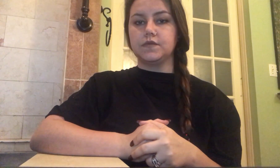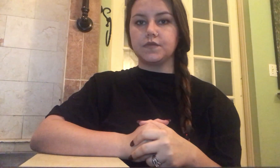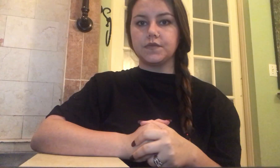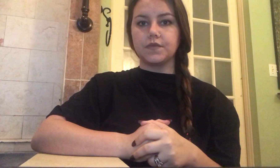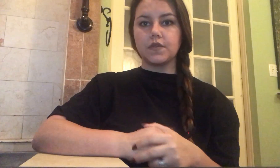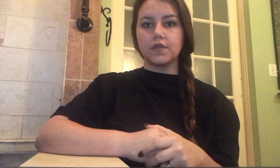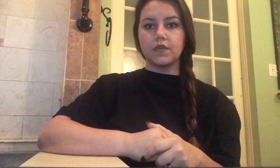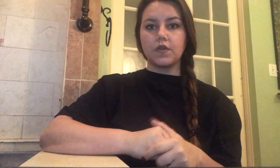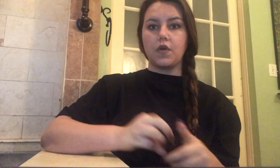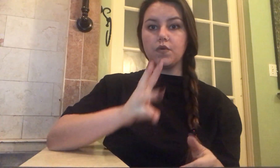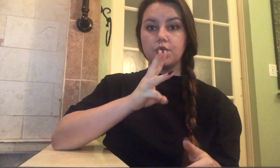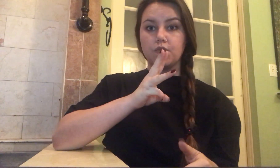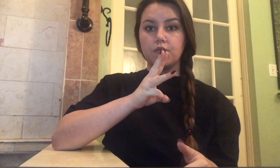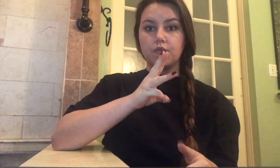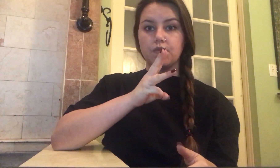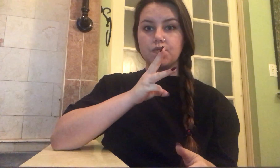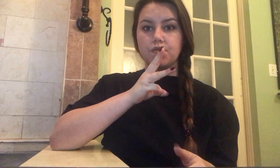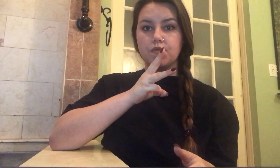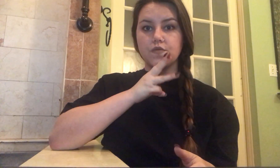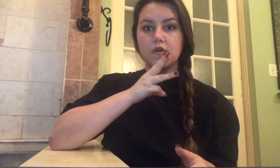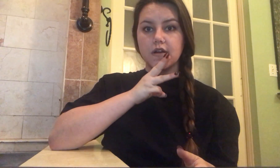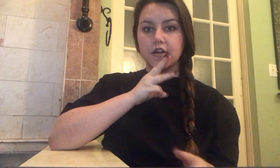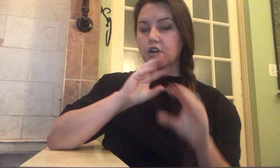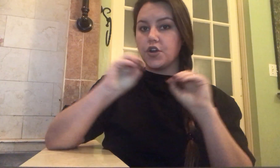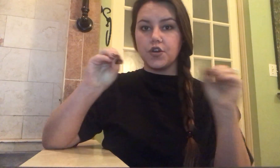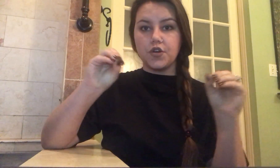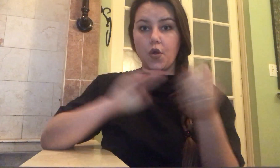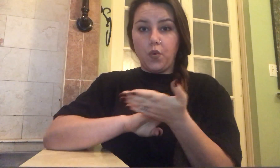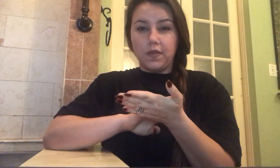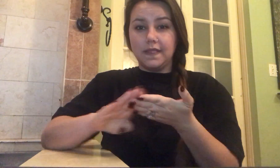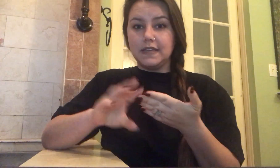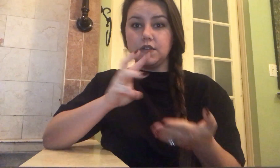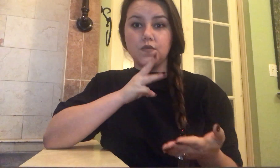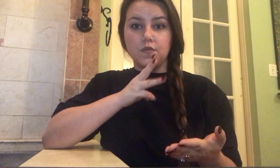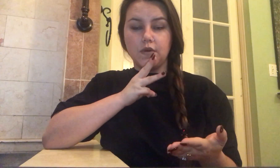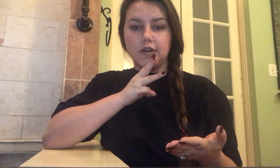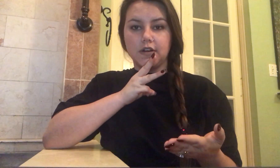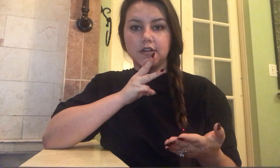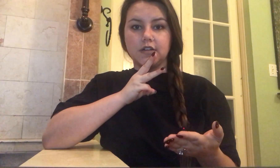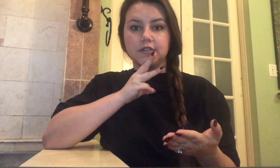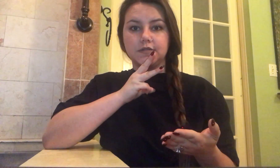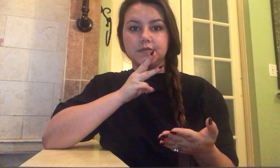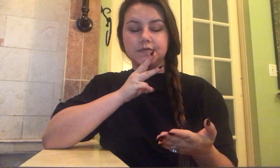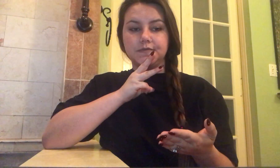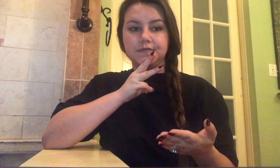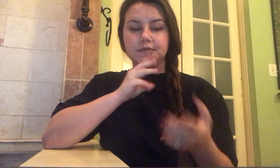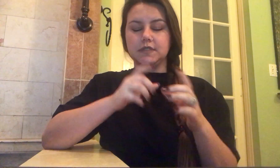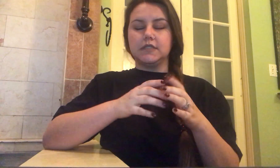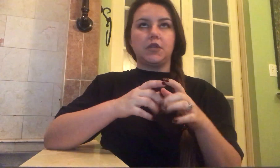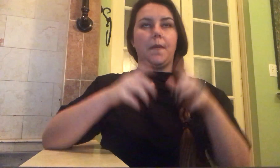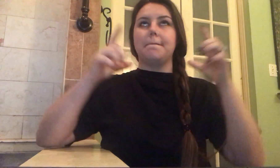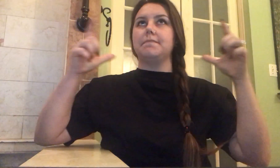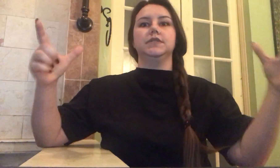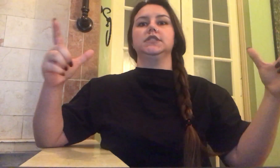doctor to half of the sick people through the developing world by doing clean water and sanitation. The UN published an 88-page report that